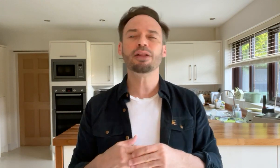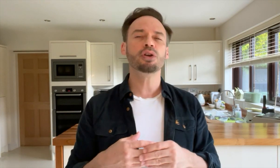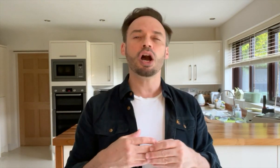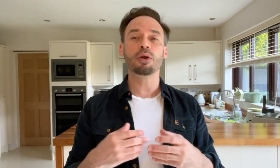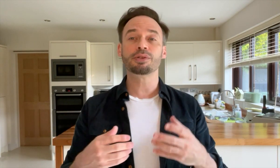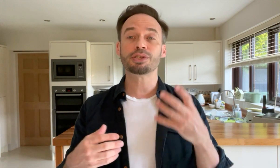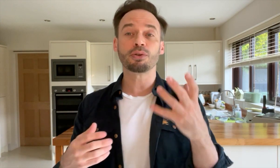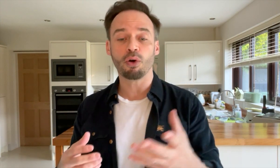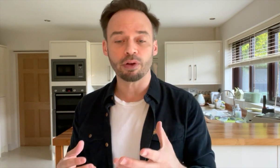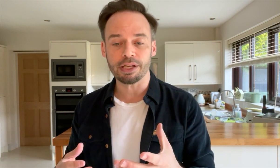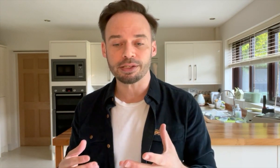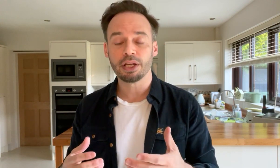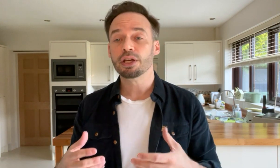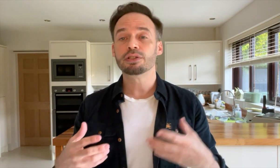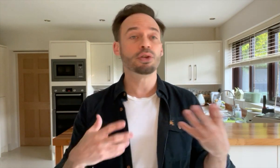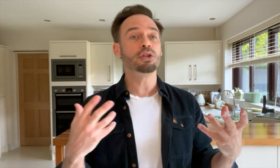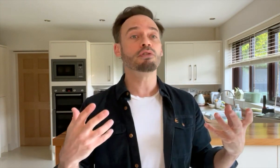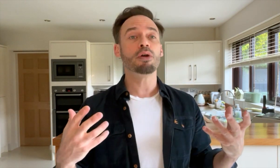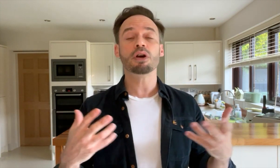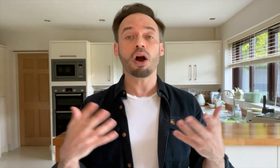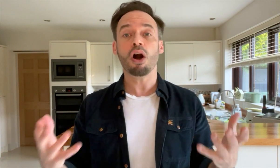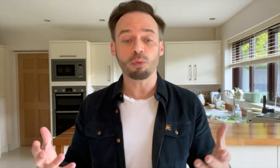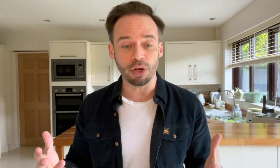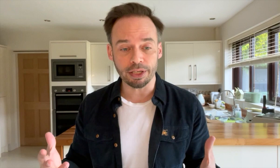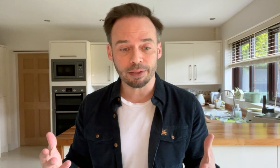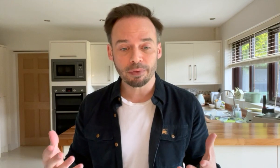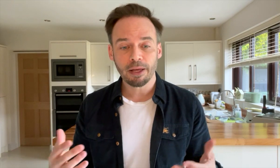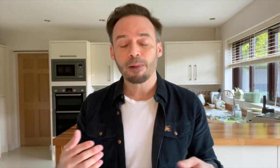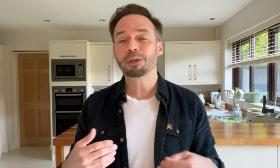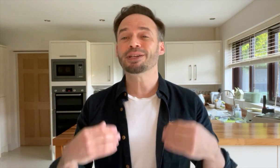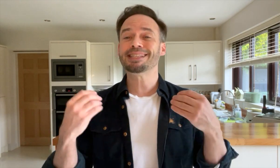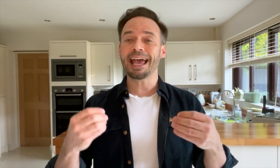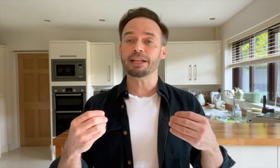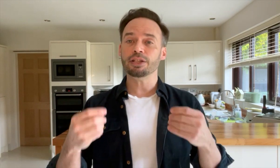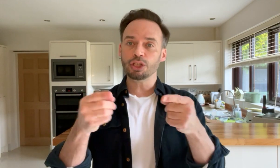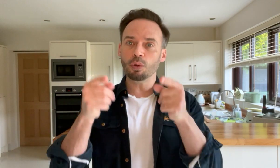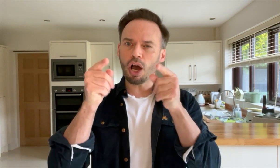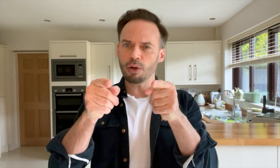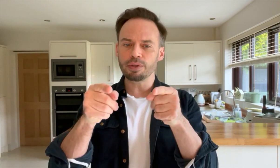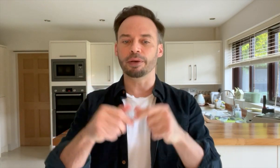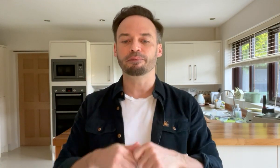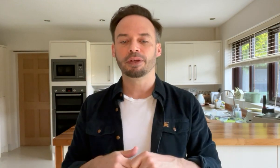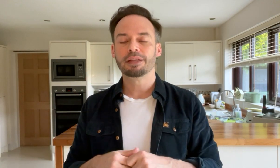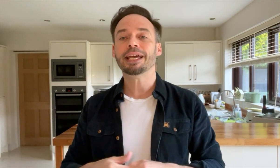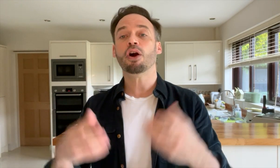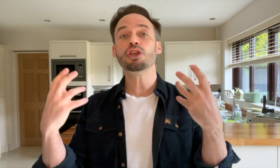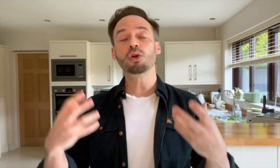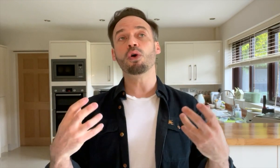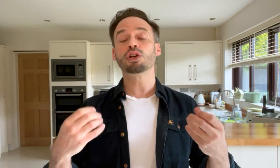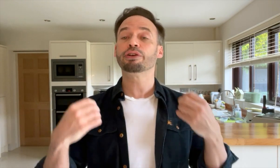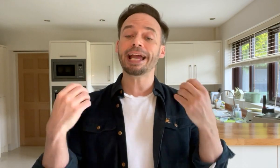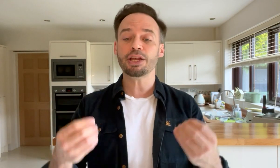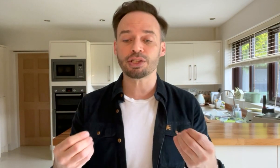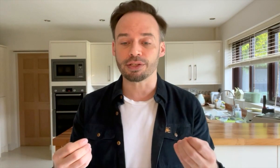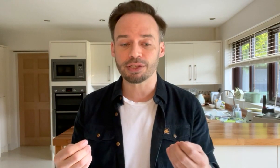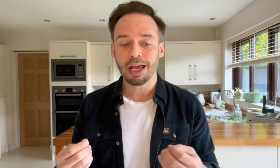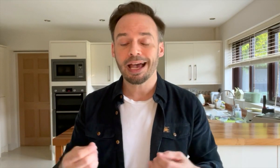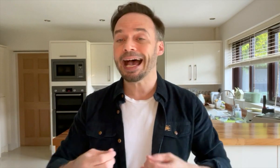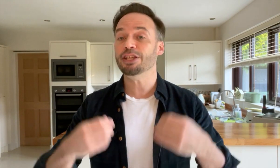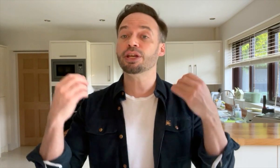your own stories do your own artwork because then you own them they are your creations and you can